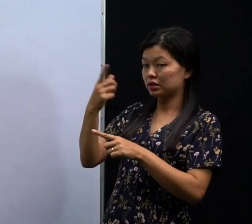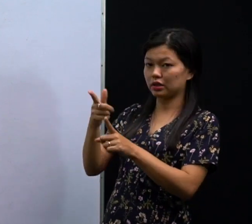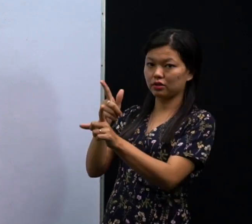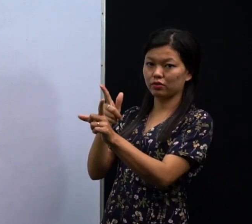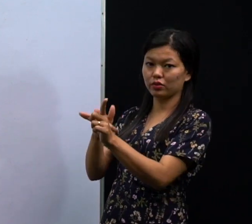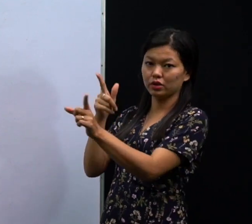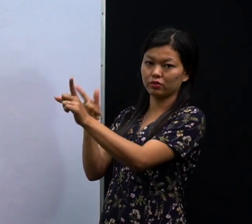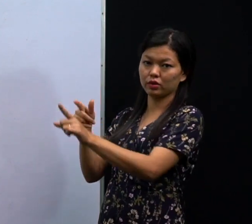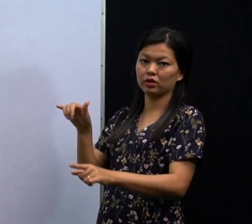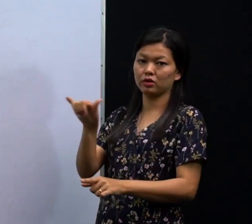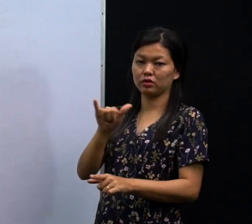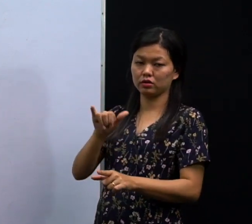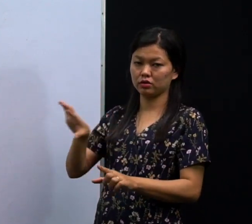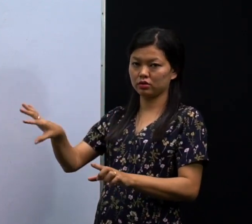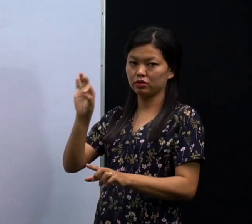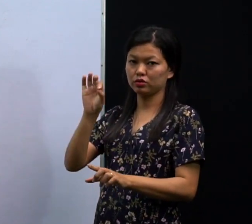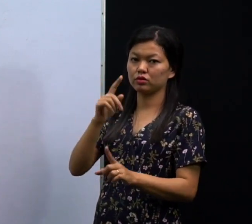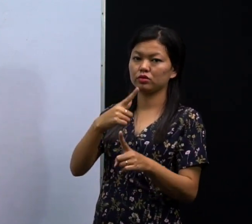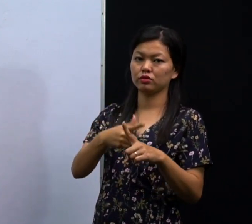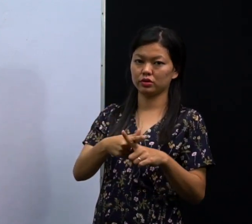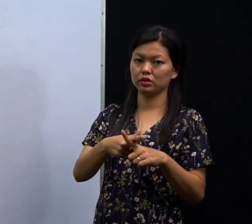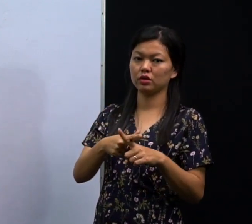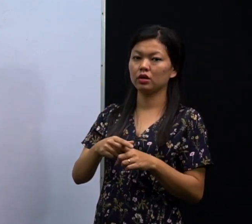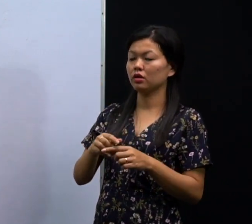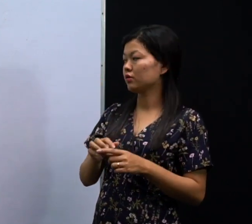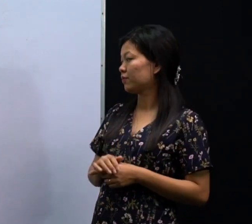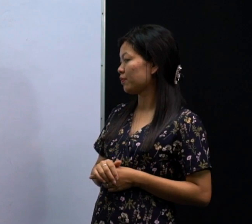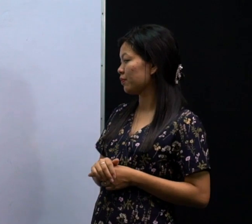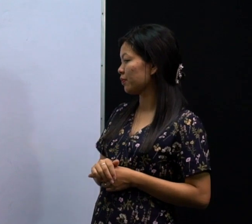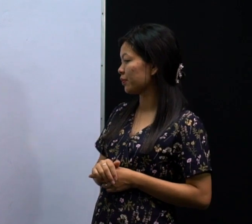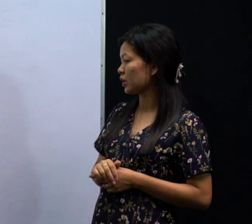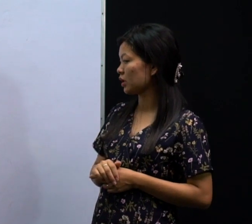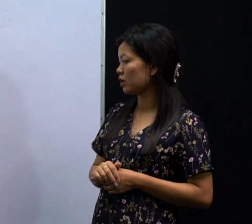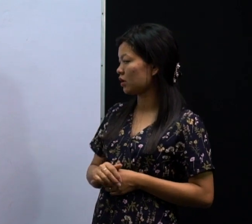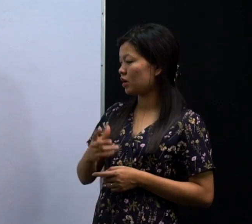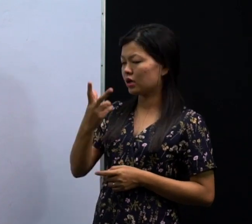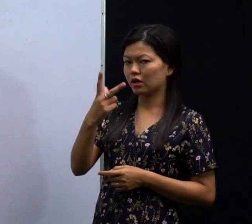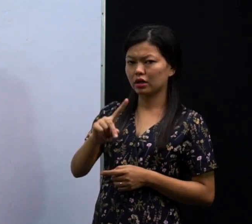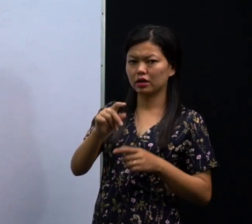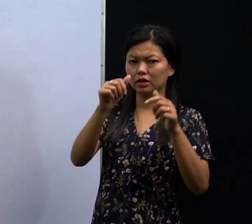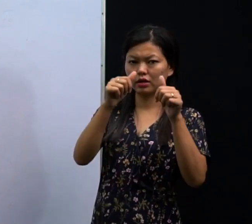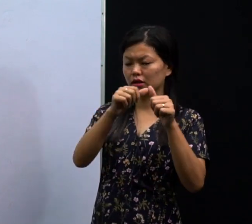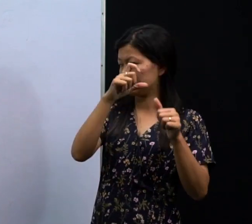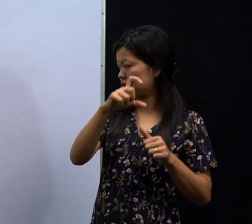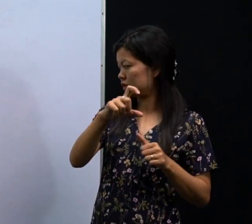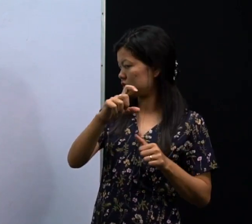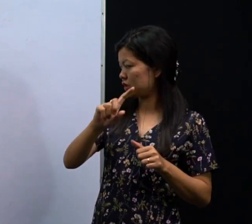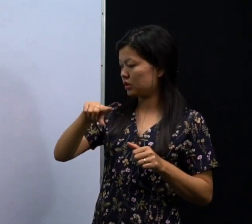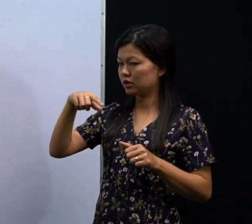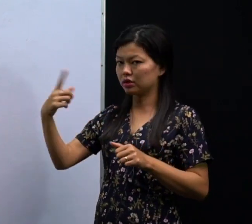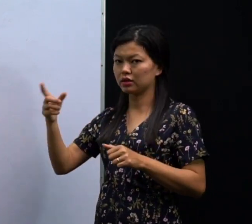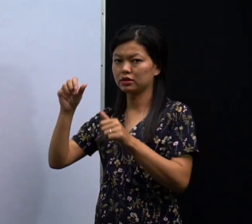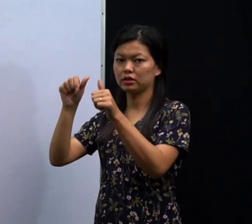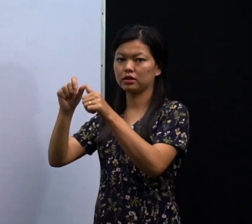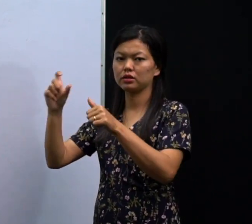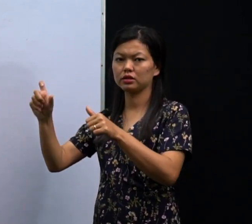a minus c. Are you clear? So now again you can find these two are common. You know, there are two terms. Here